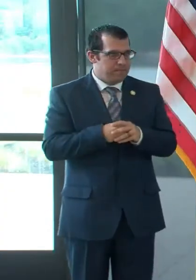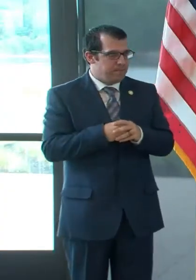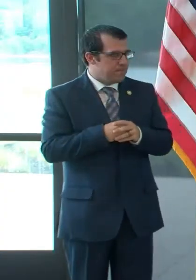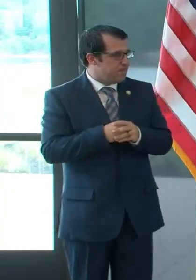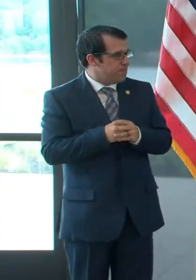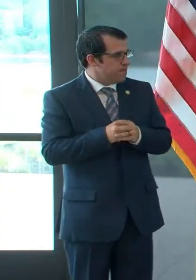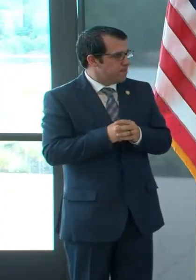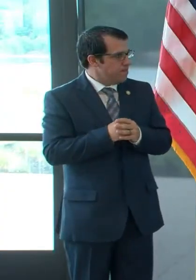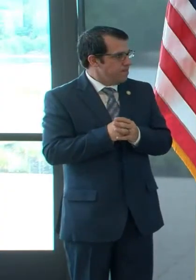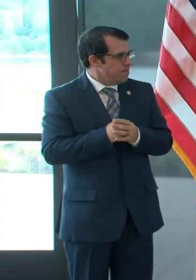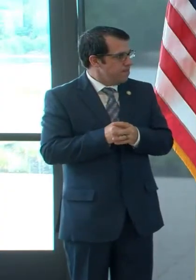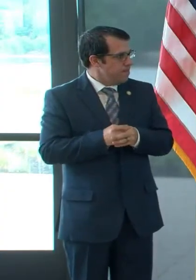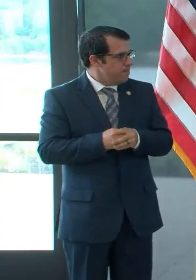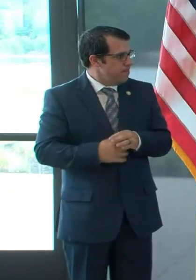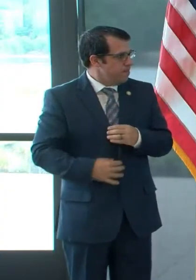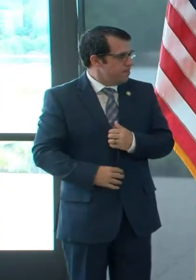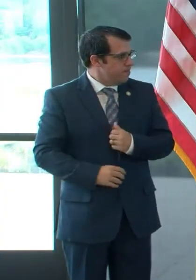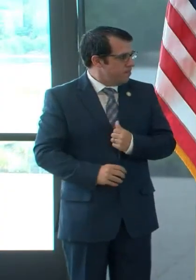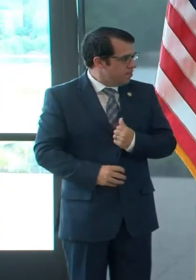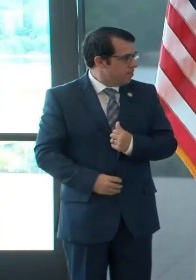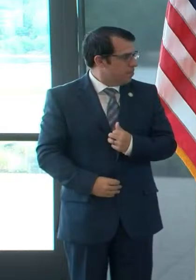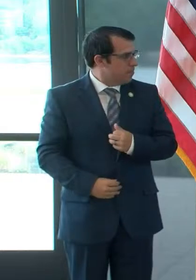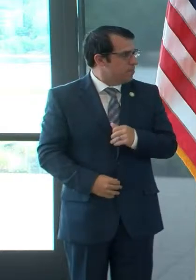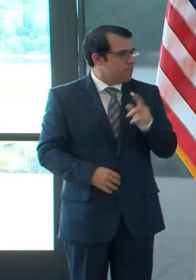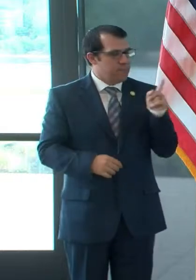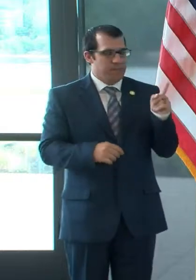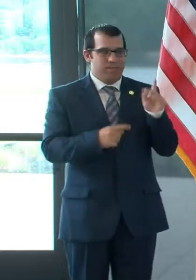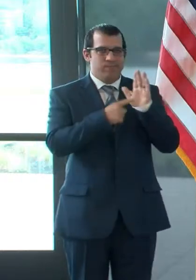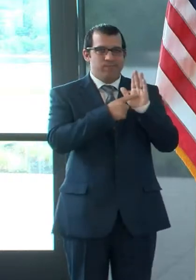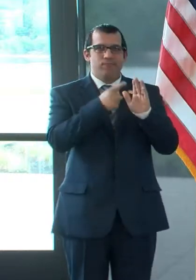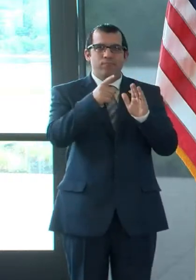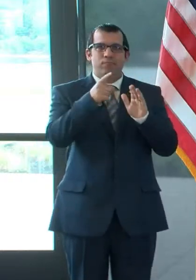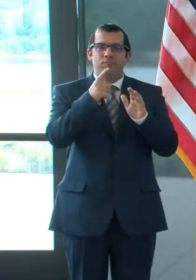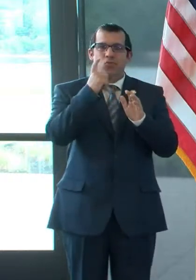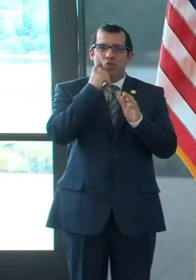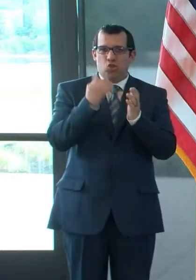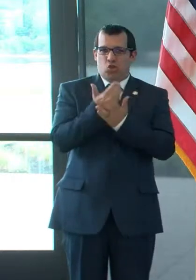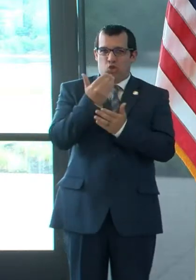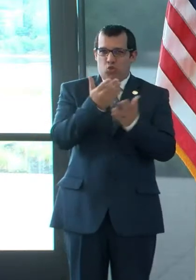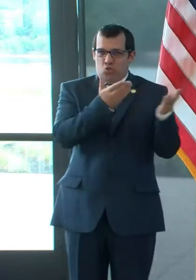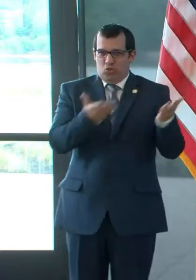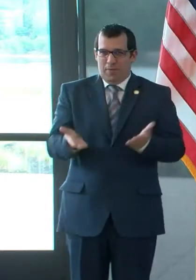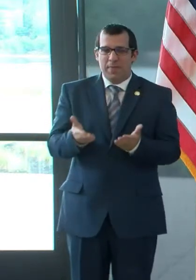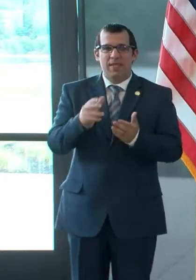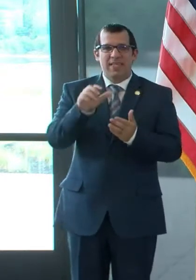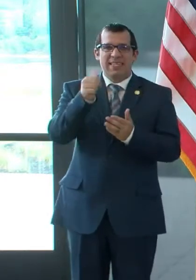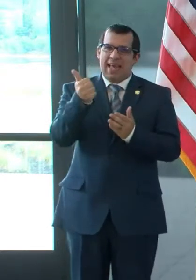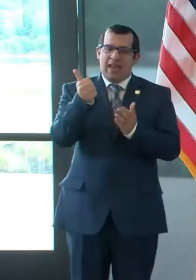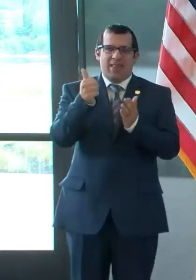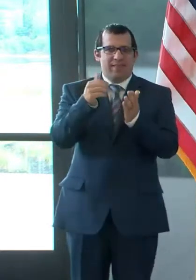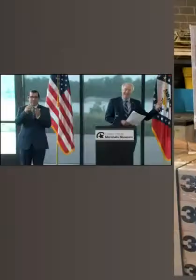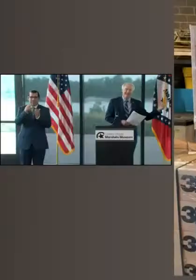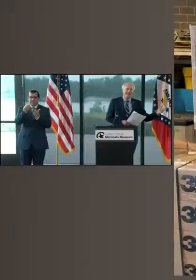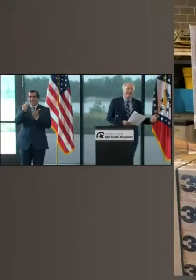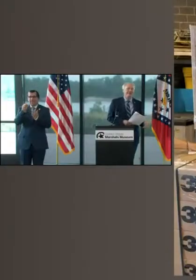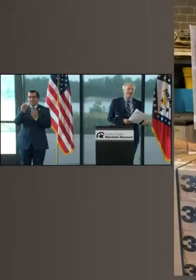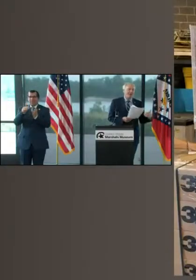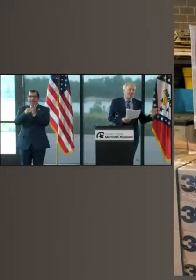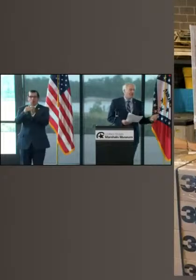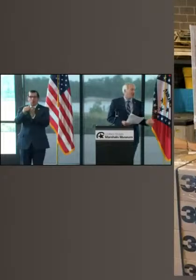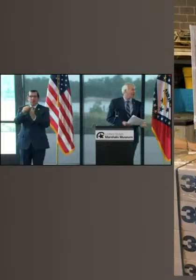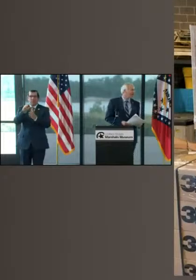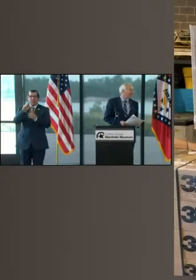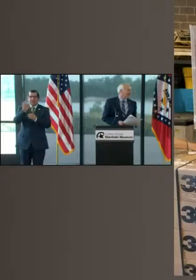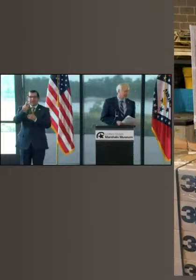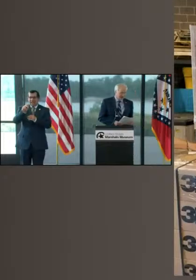In this, I just wanted to illustrate that we got a new shipment of tens of thousands of new N95 masks that came in, and